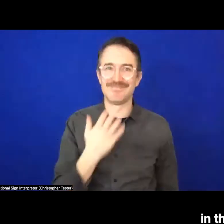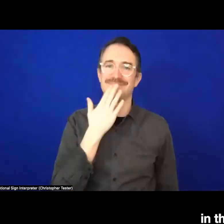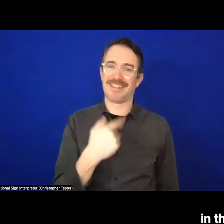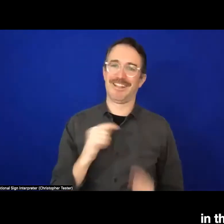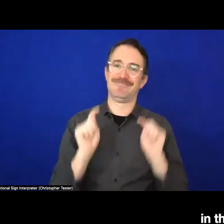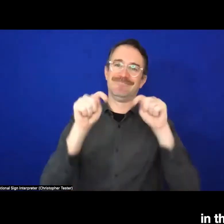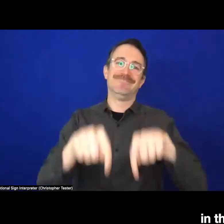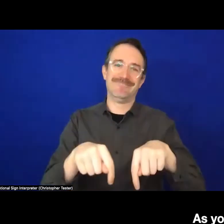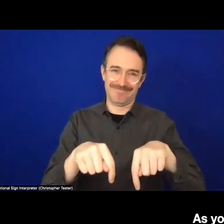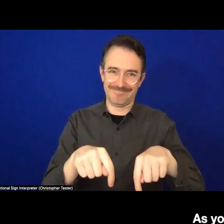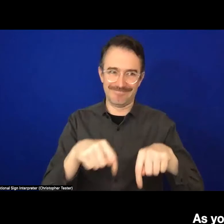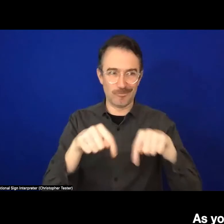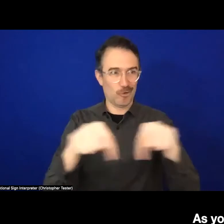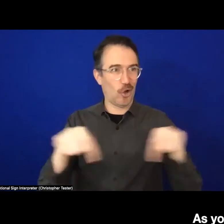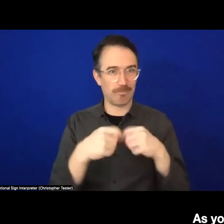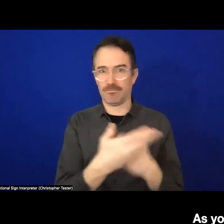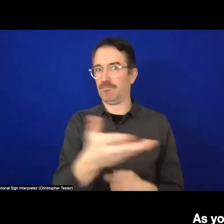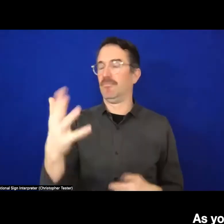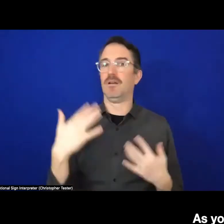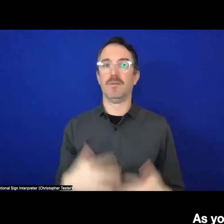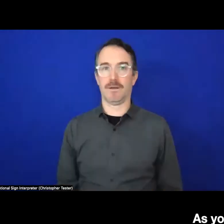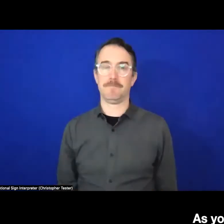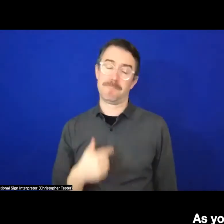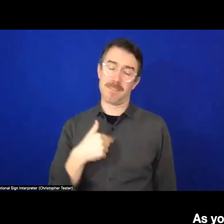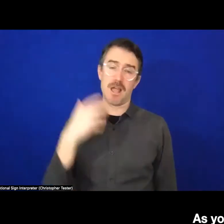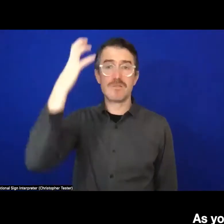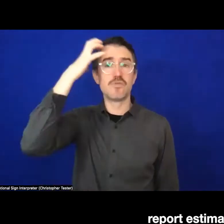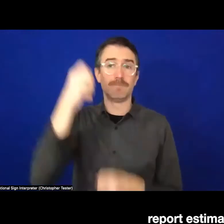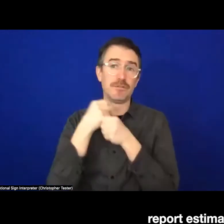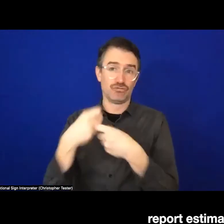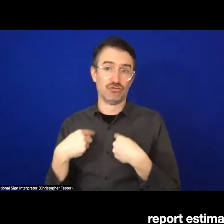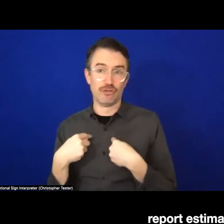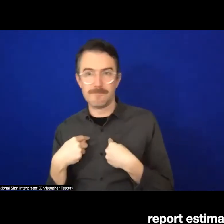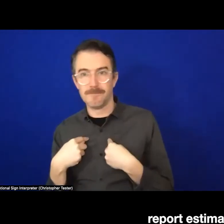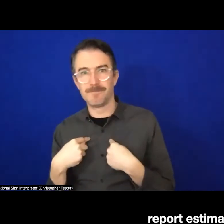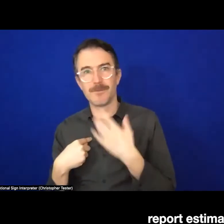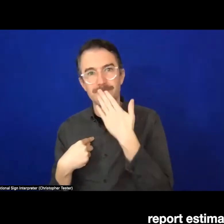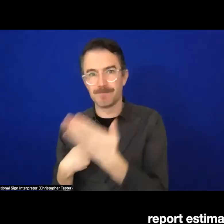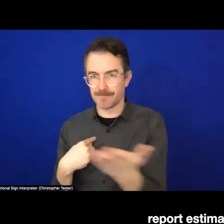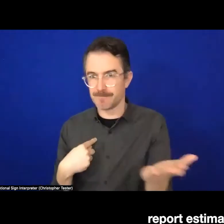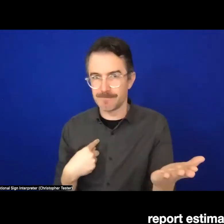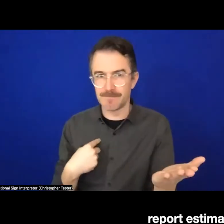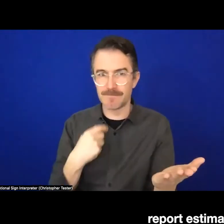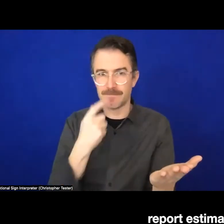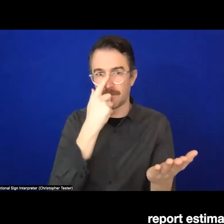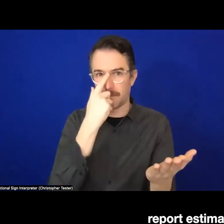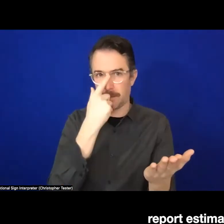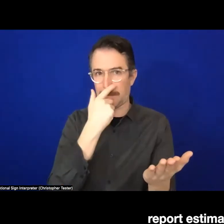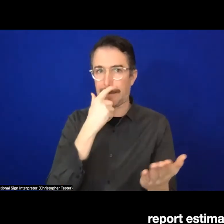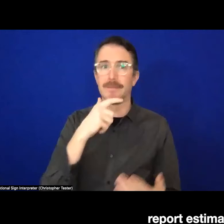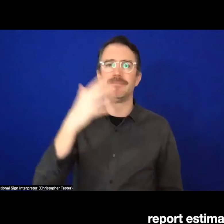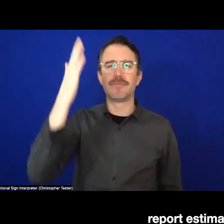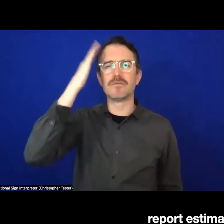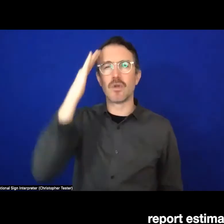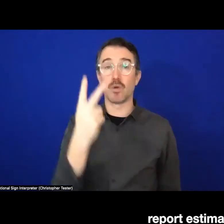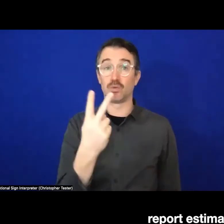representative from the government. As you know, in the 2020 Global Economics of Disability report, estimated around 1 billion